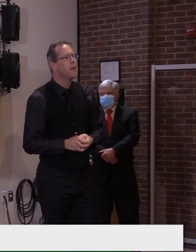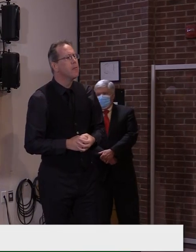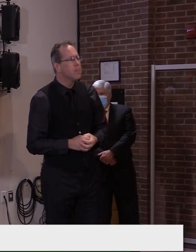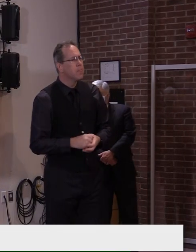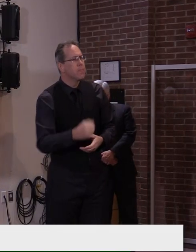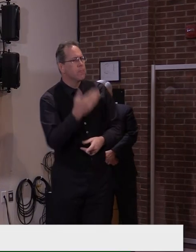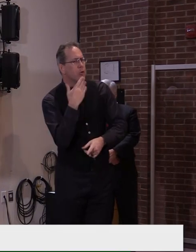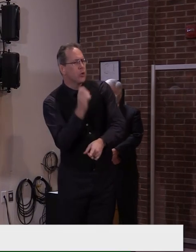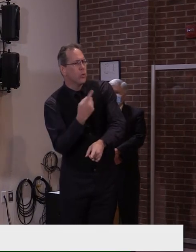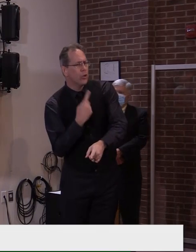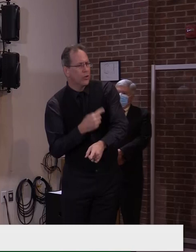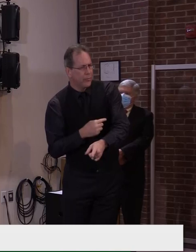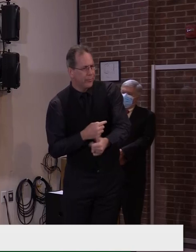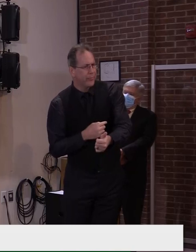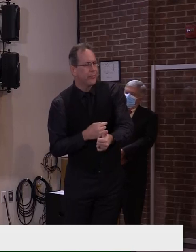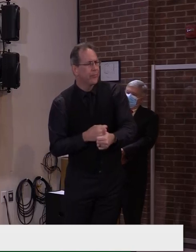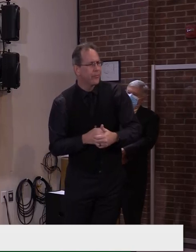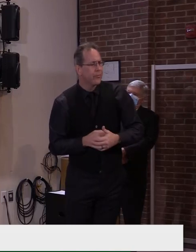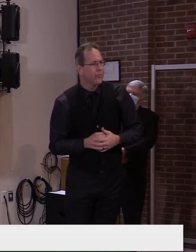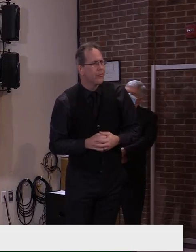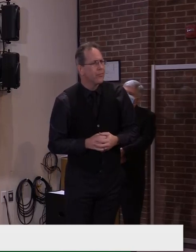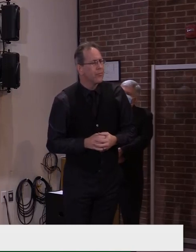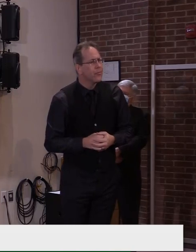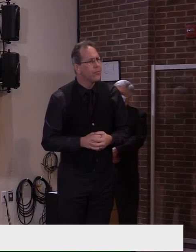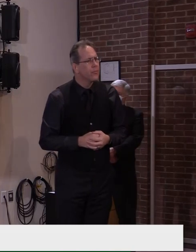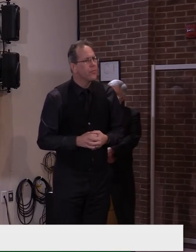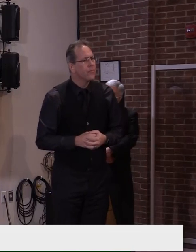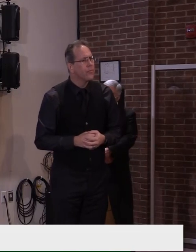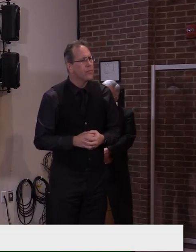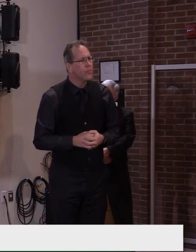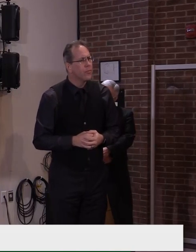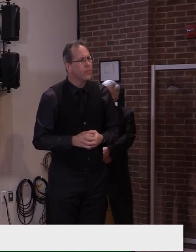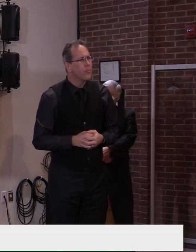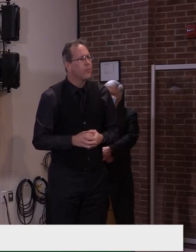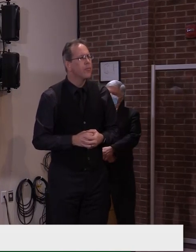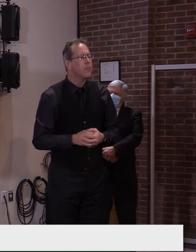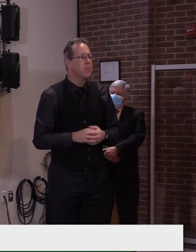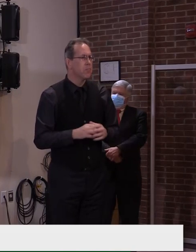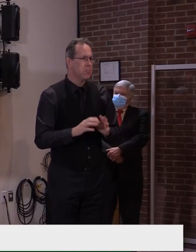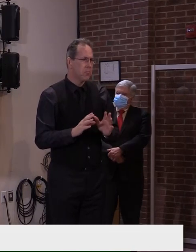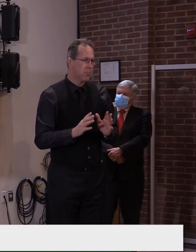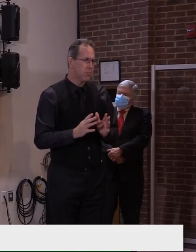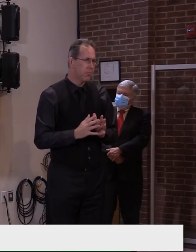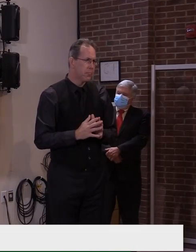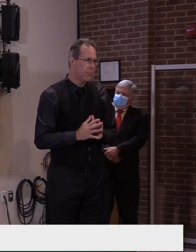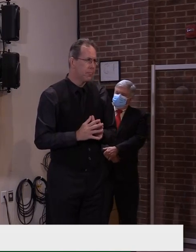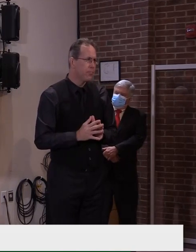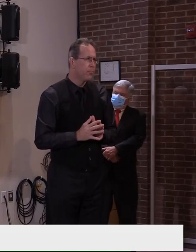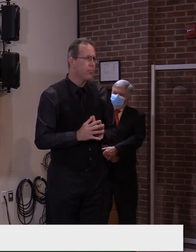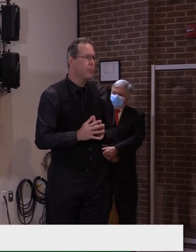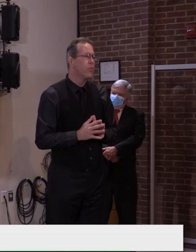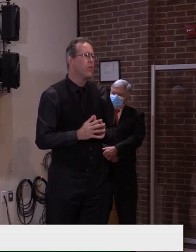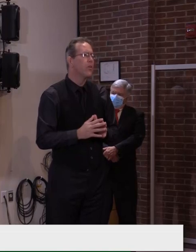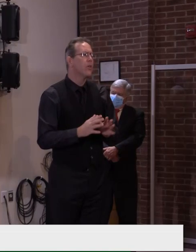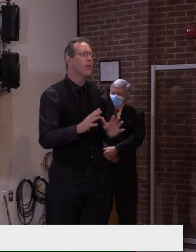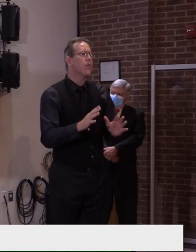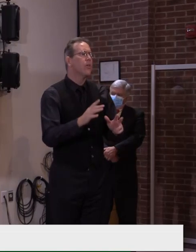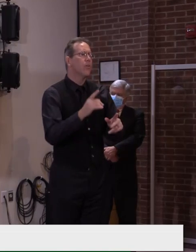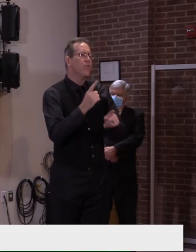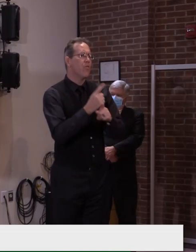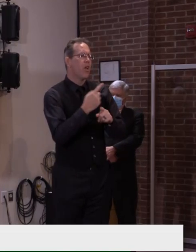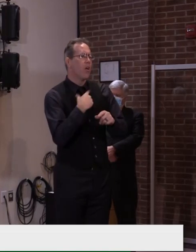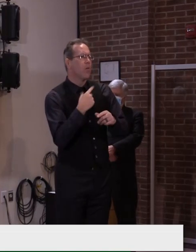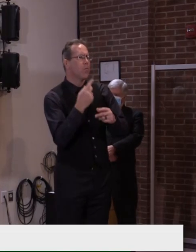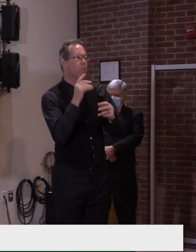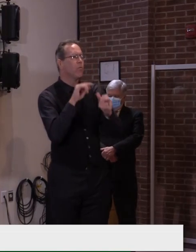reality is that there will be a greater degree of what is termed natural immunity, meaning the kind of immunity you get